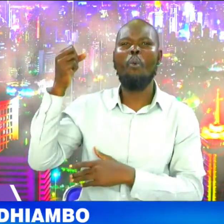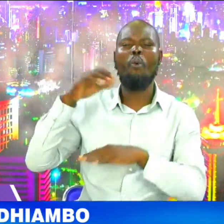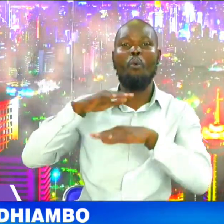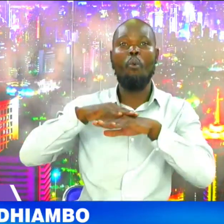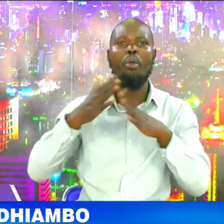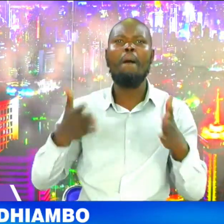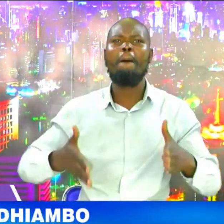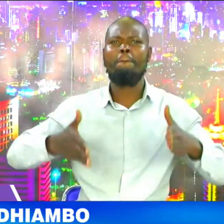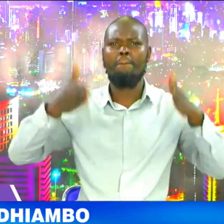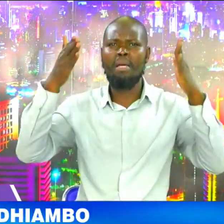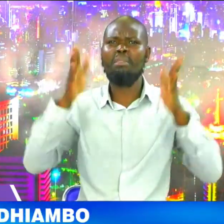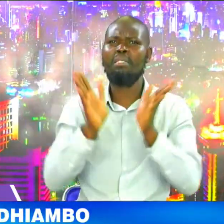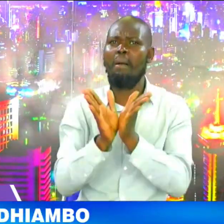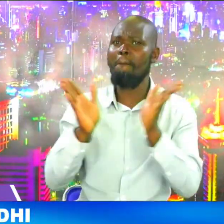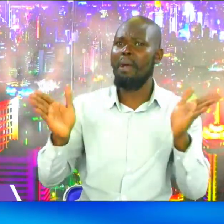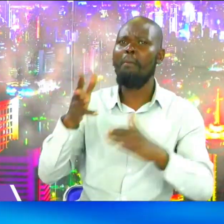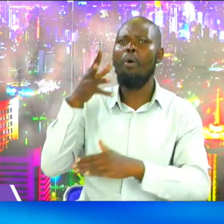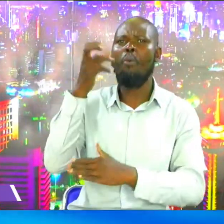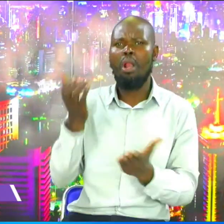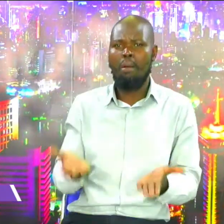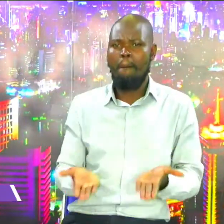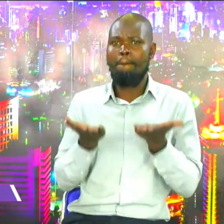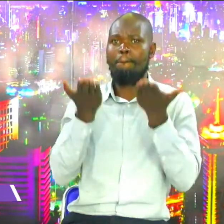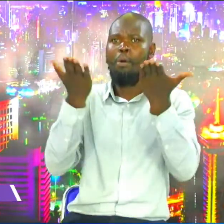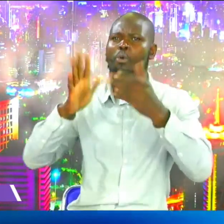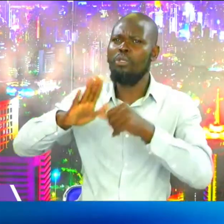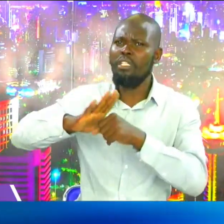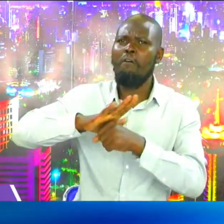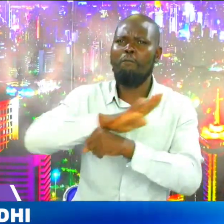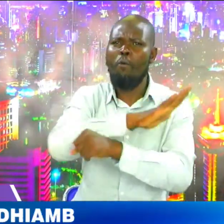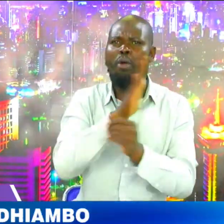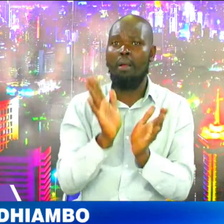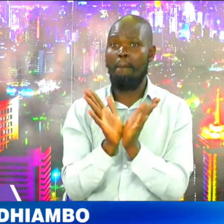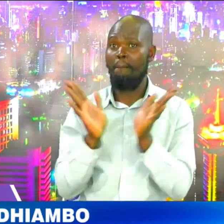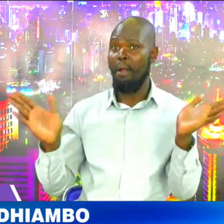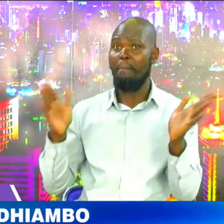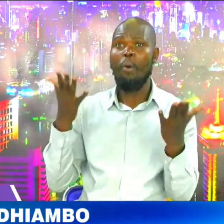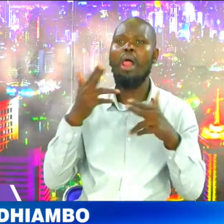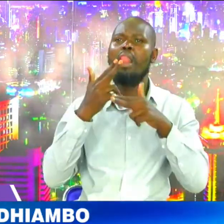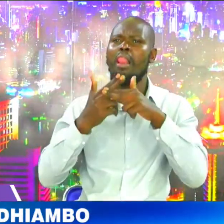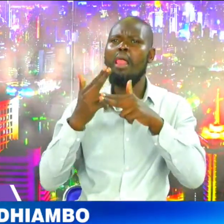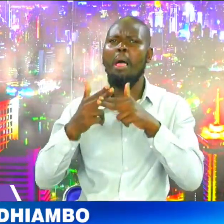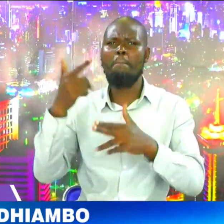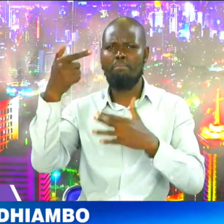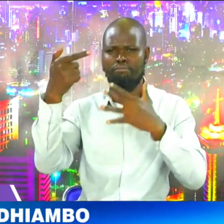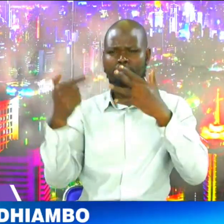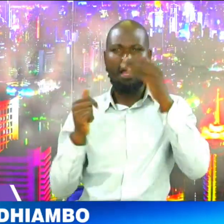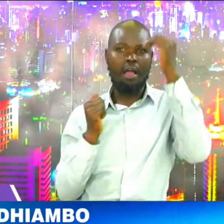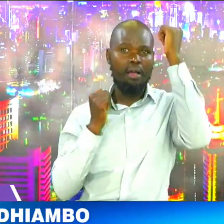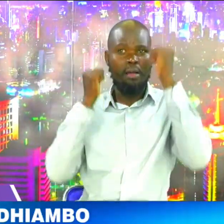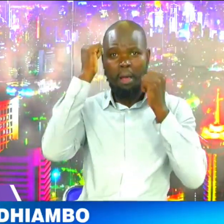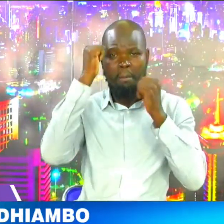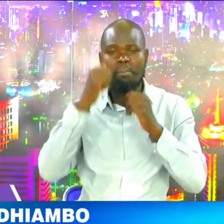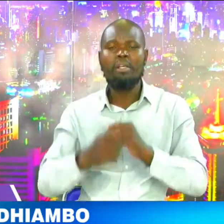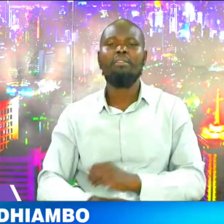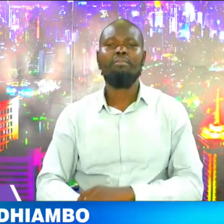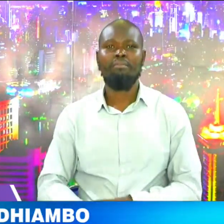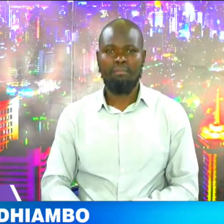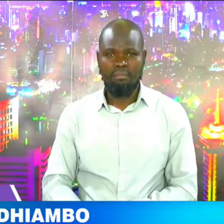the Vice Chief of Defense Force, holding the rank of LT General, was promoted to a